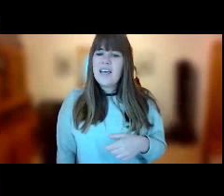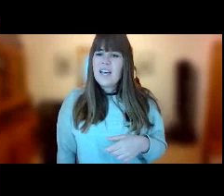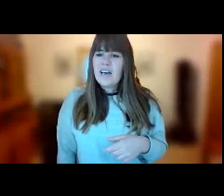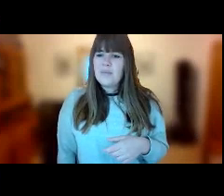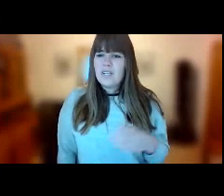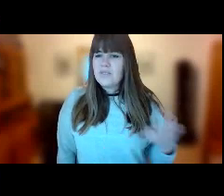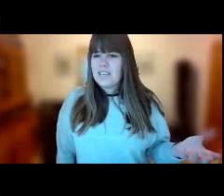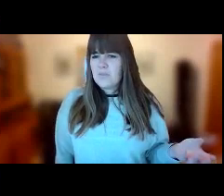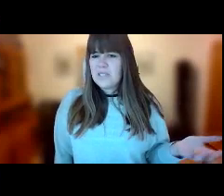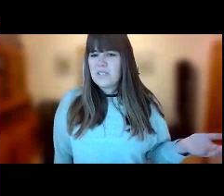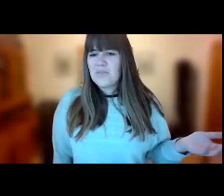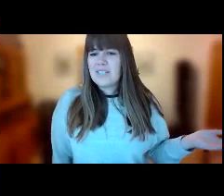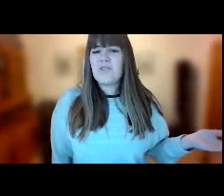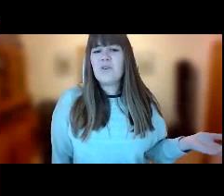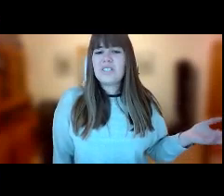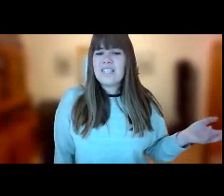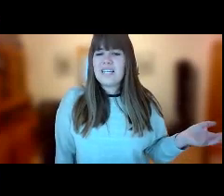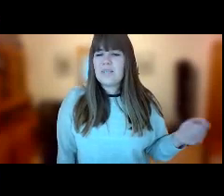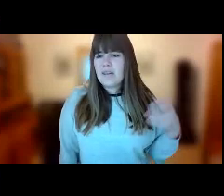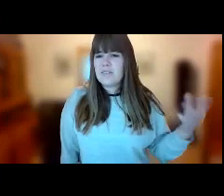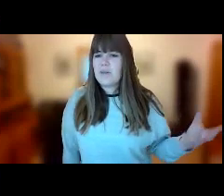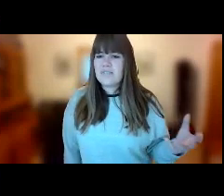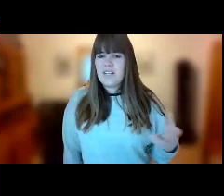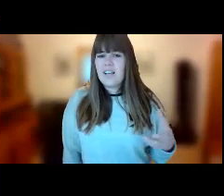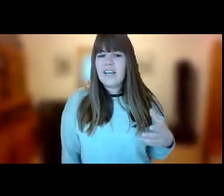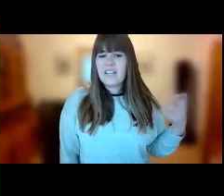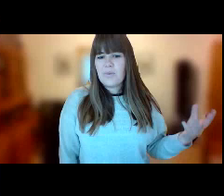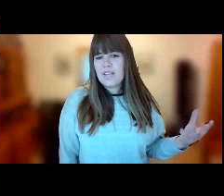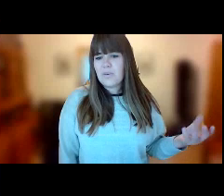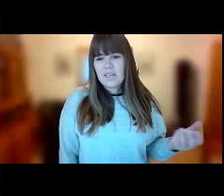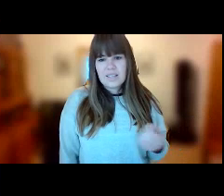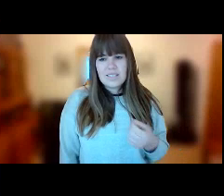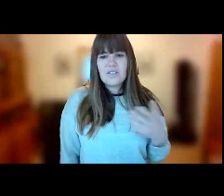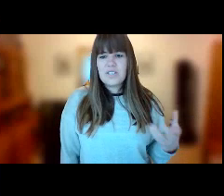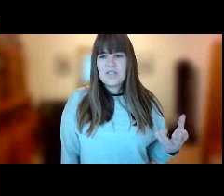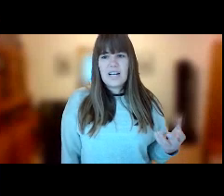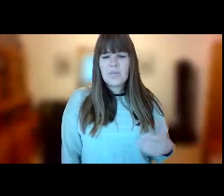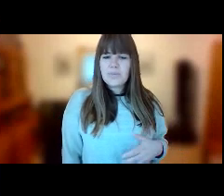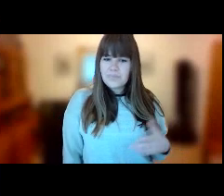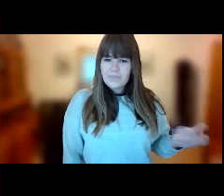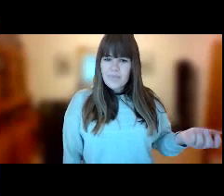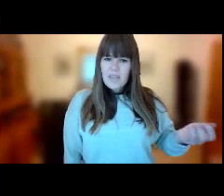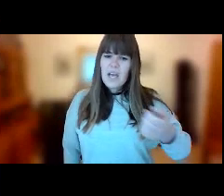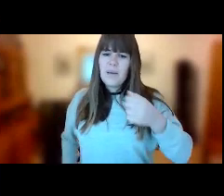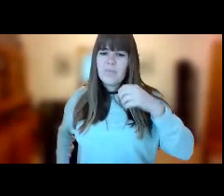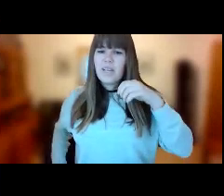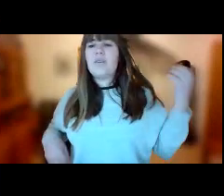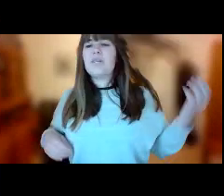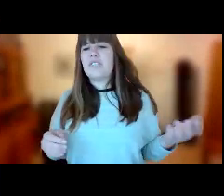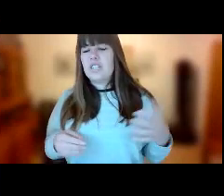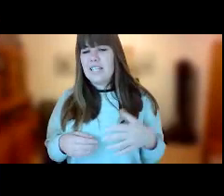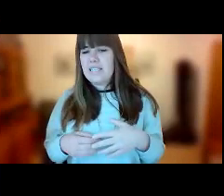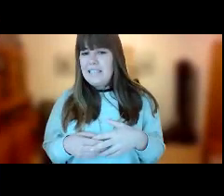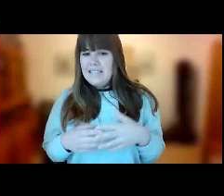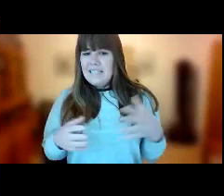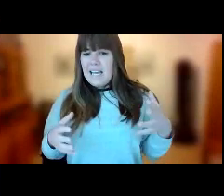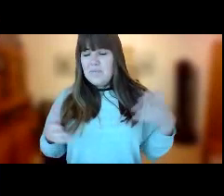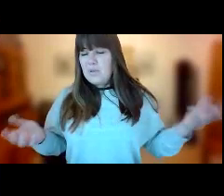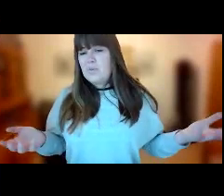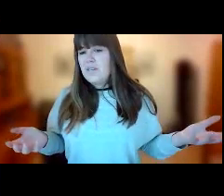perspectives, don't see it that we've been doing things wrong, just see it as a brave space for learning in a way that we can continue to develop and grow